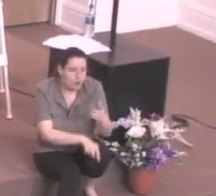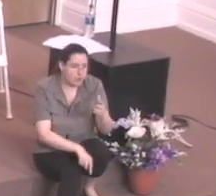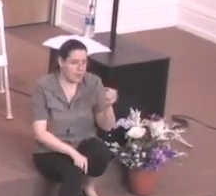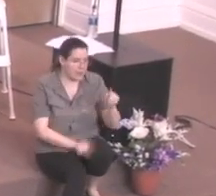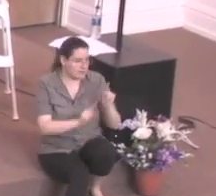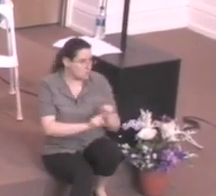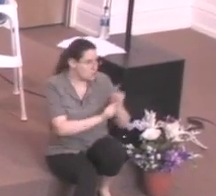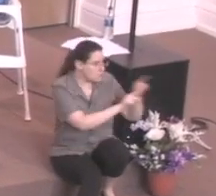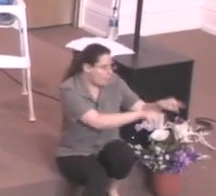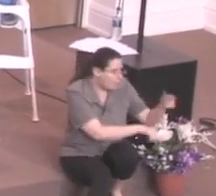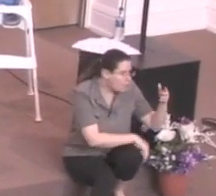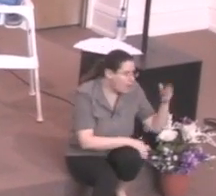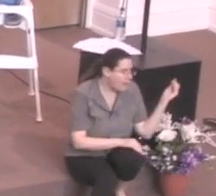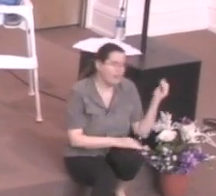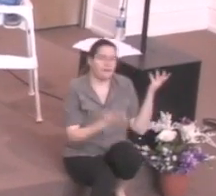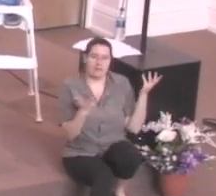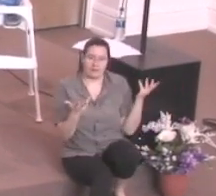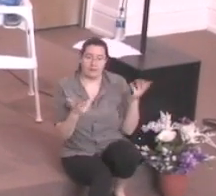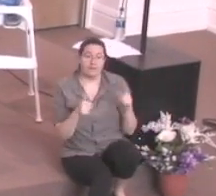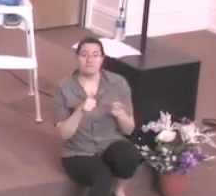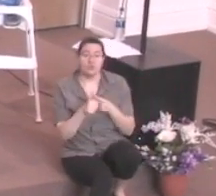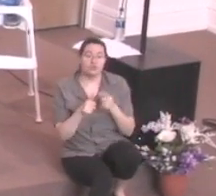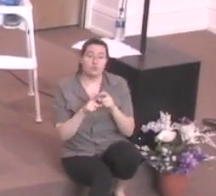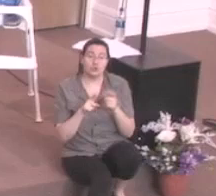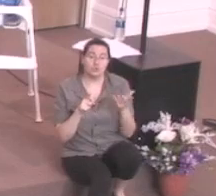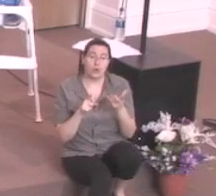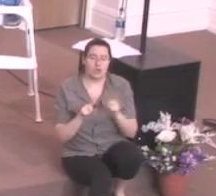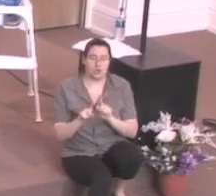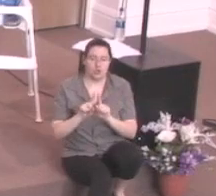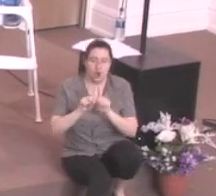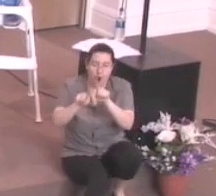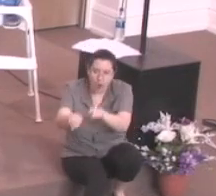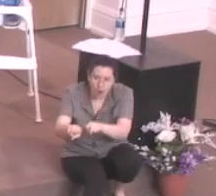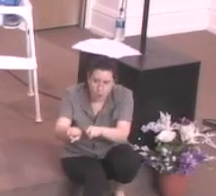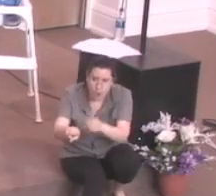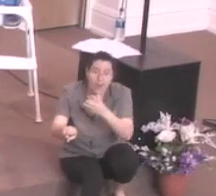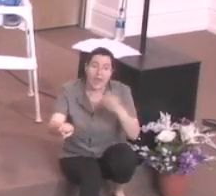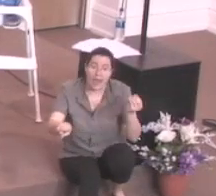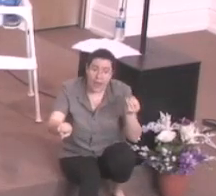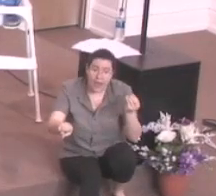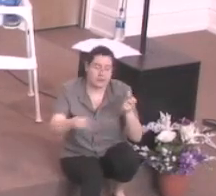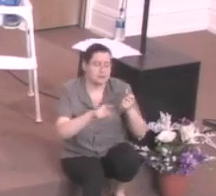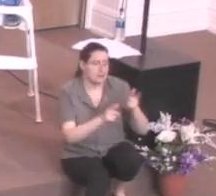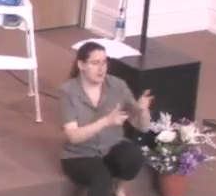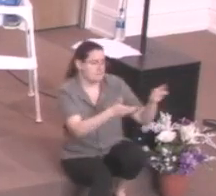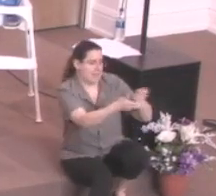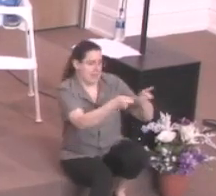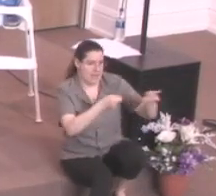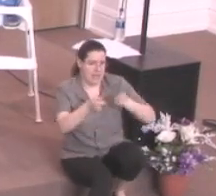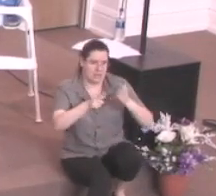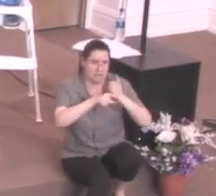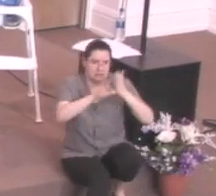Go and. The first word is go and make disciples.